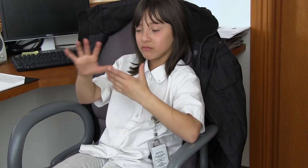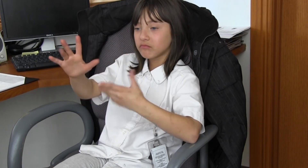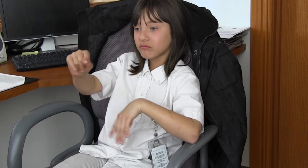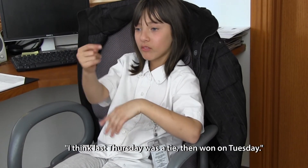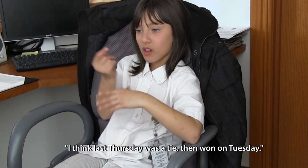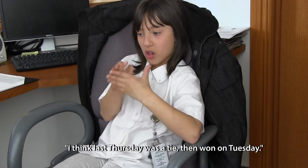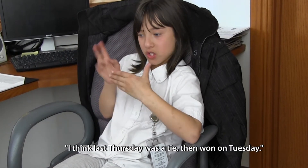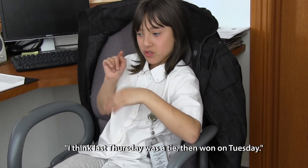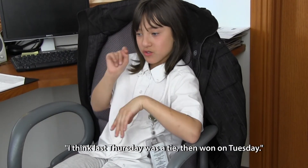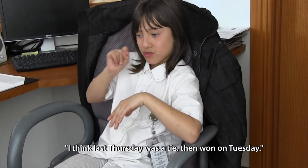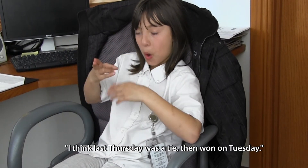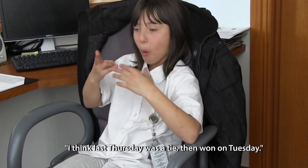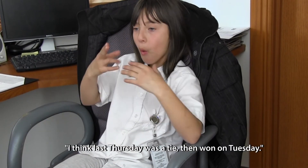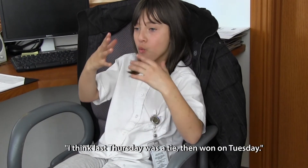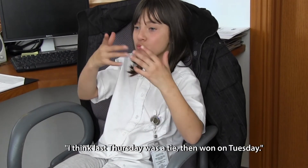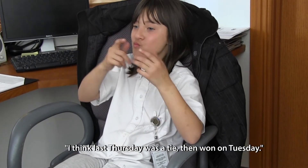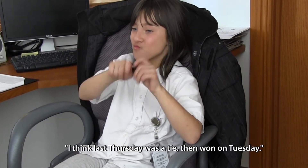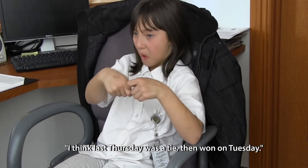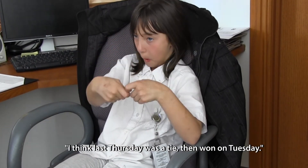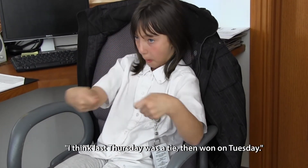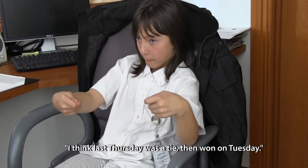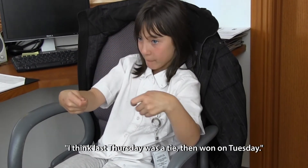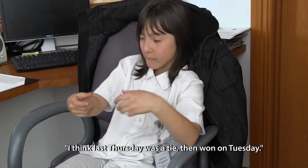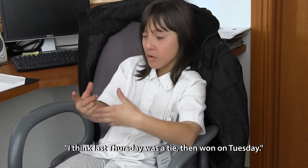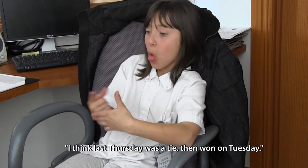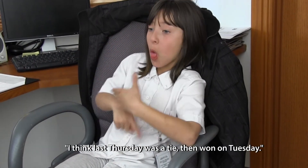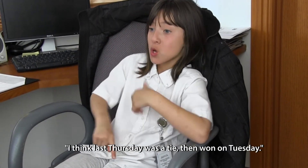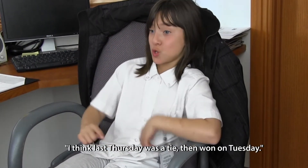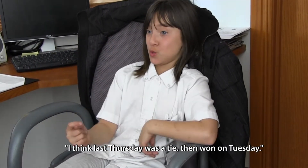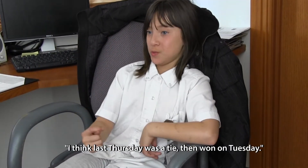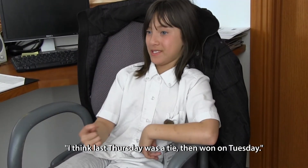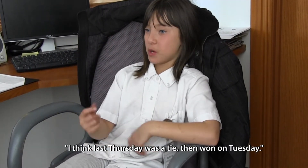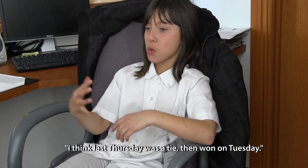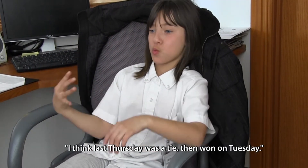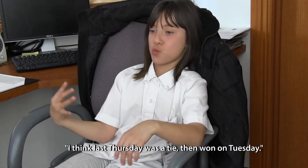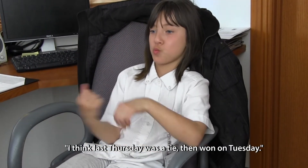I think last Thursday was a tie then won on Tuesday.